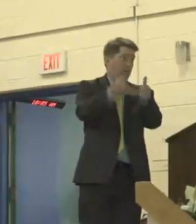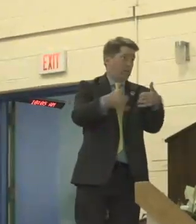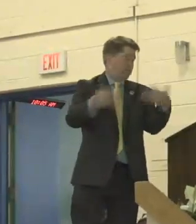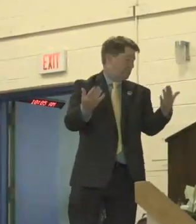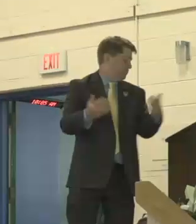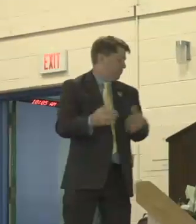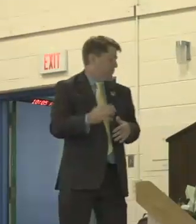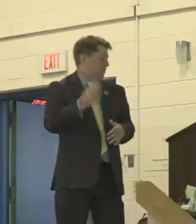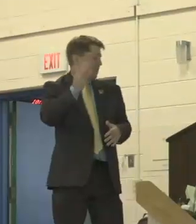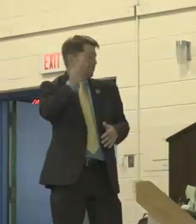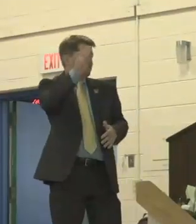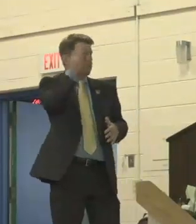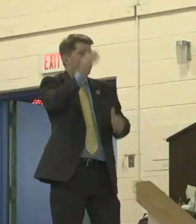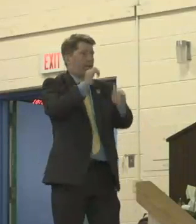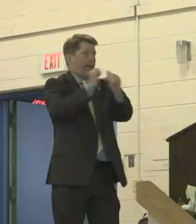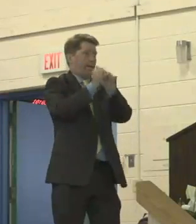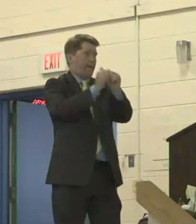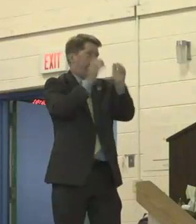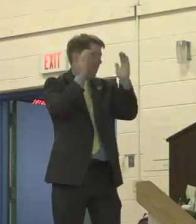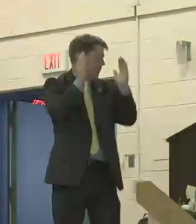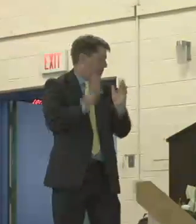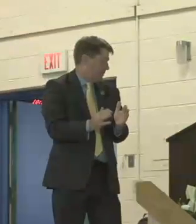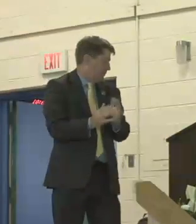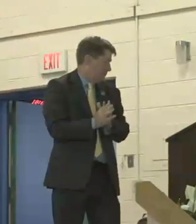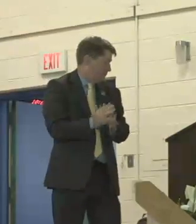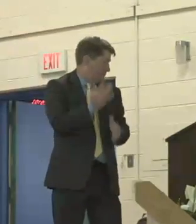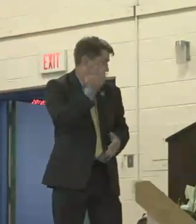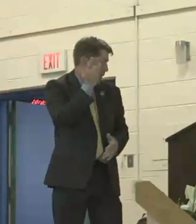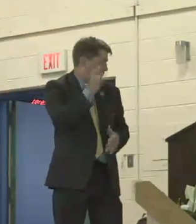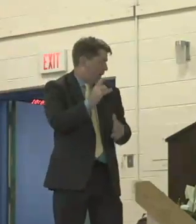This next award is for future athlete,